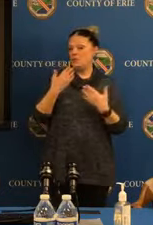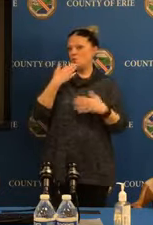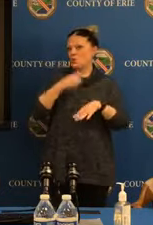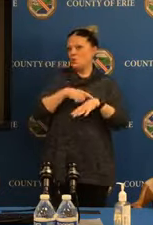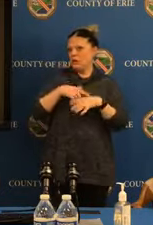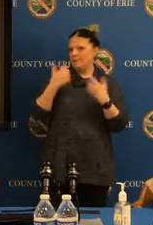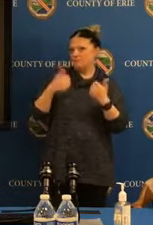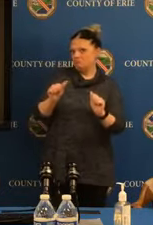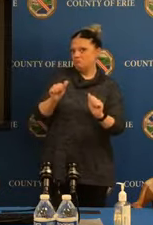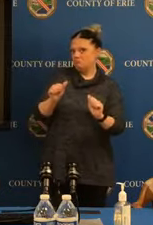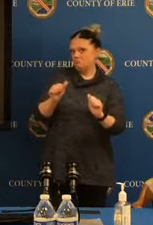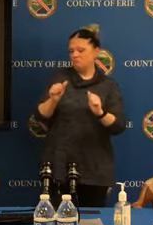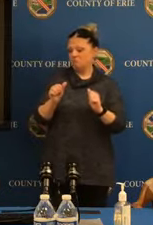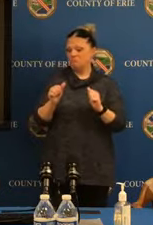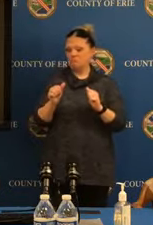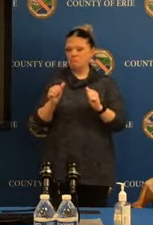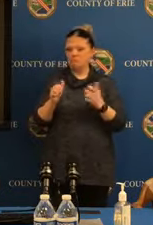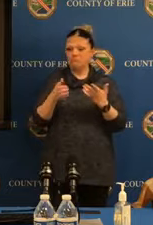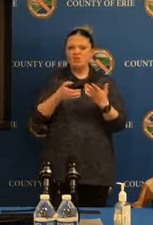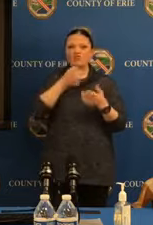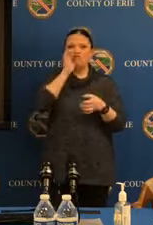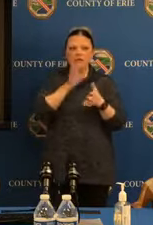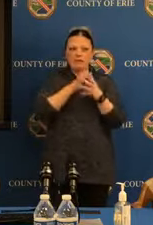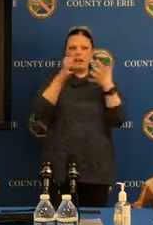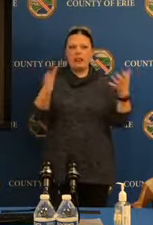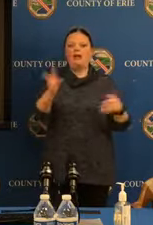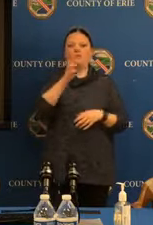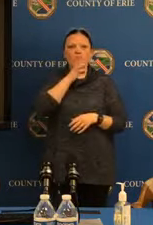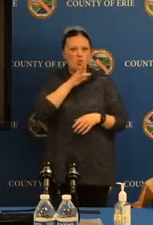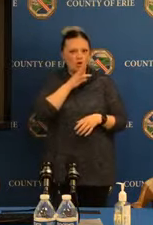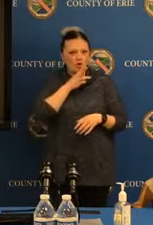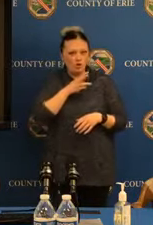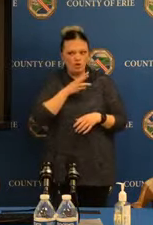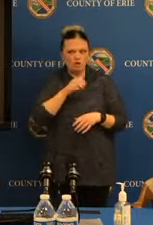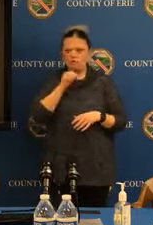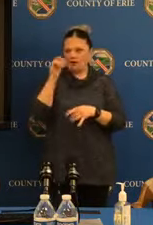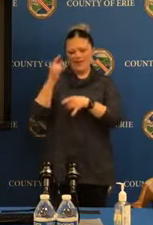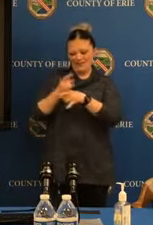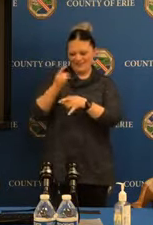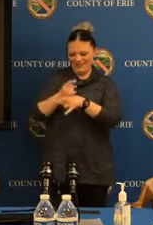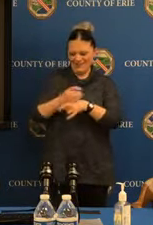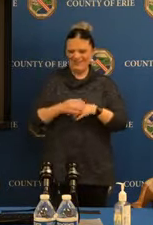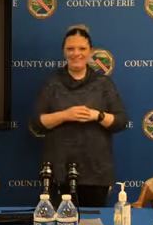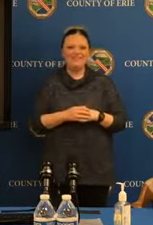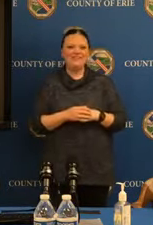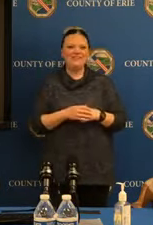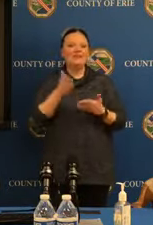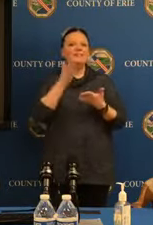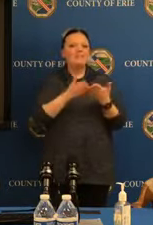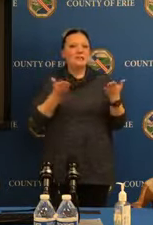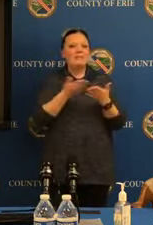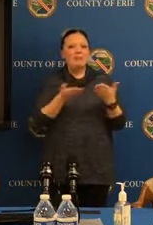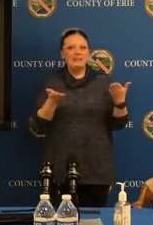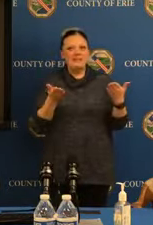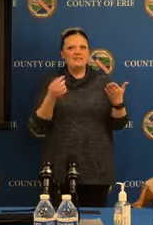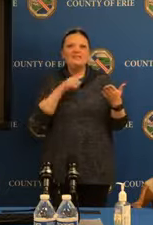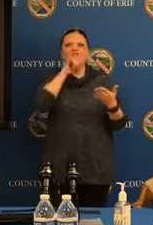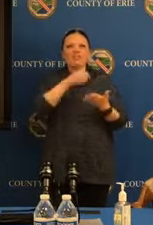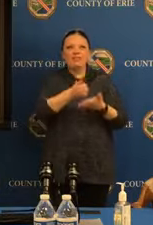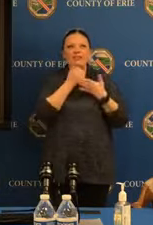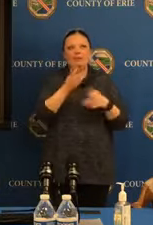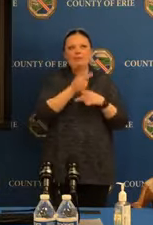that. All of the drinking plenty of water, not alcohol, are some of the things that really help